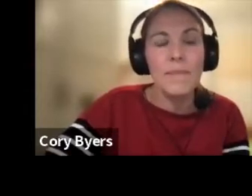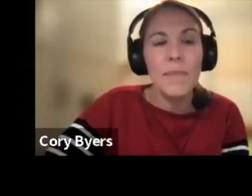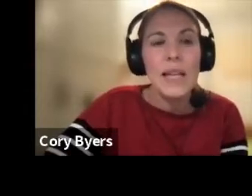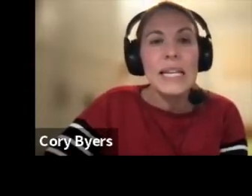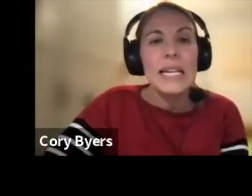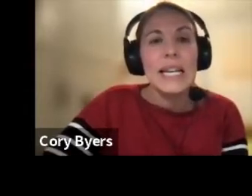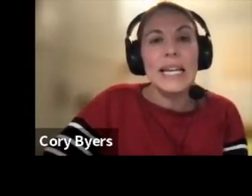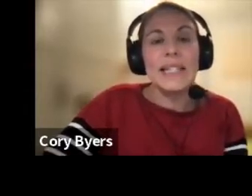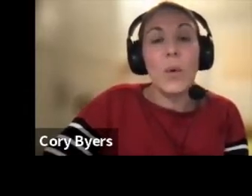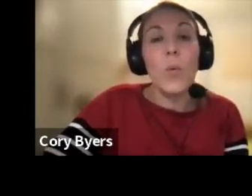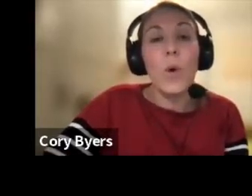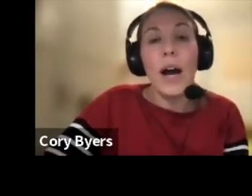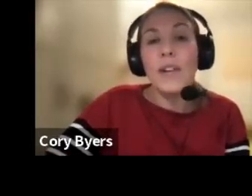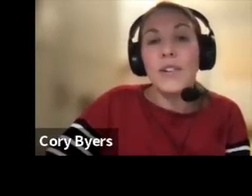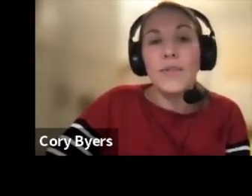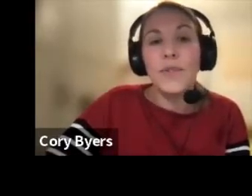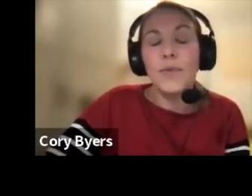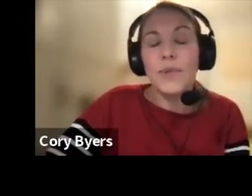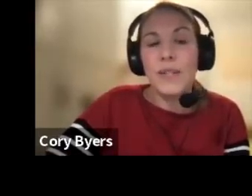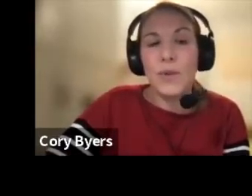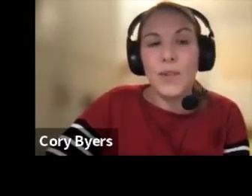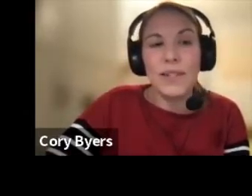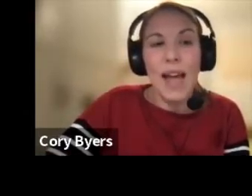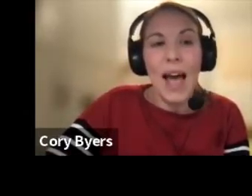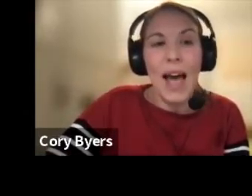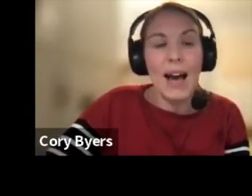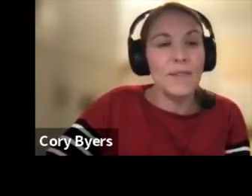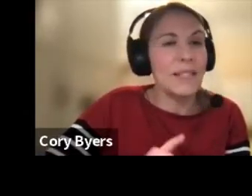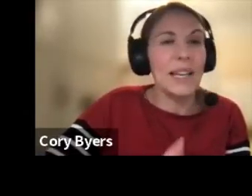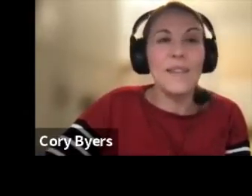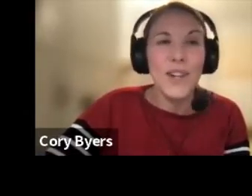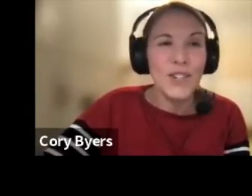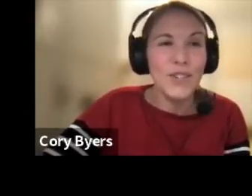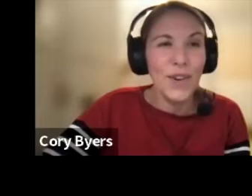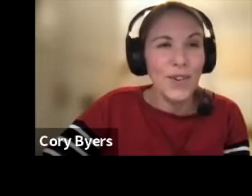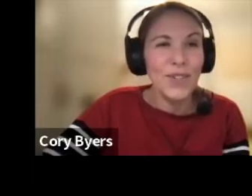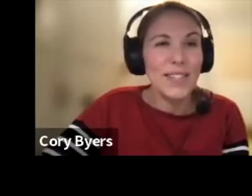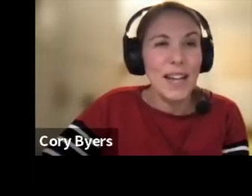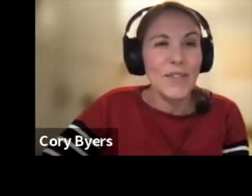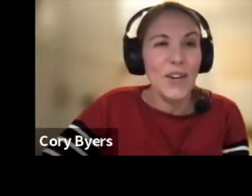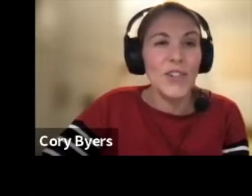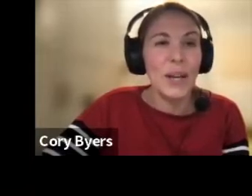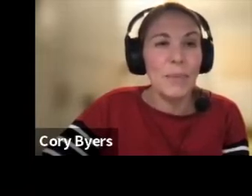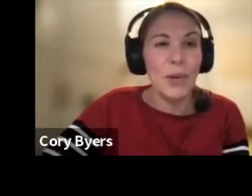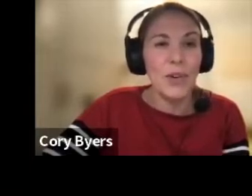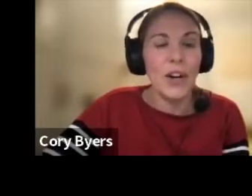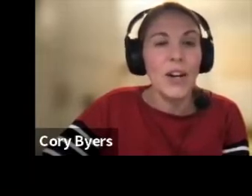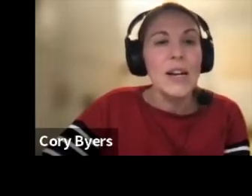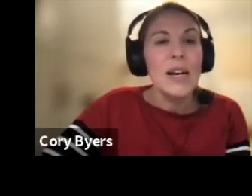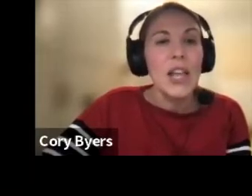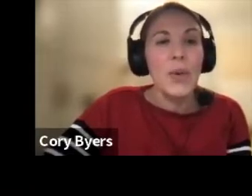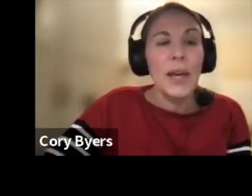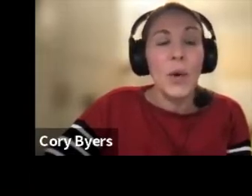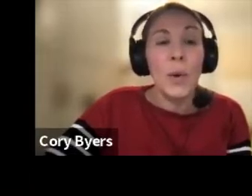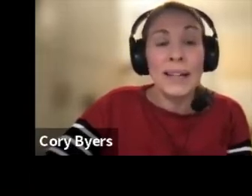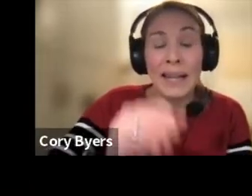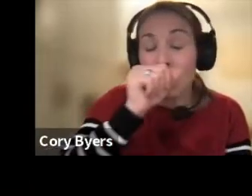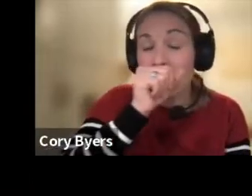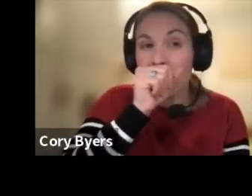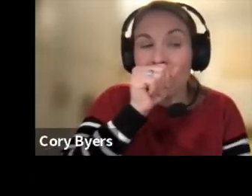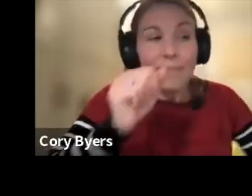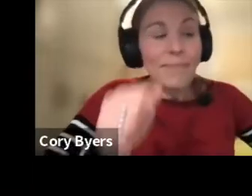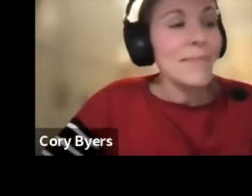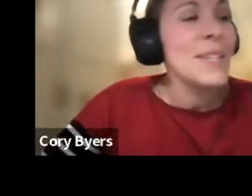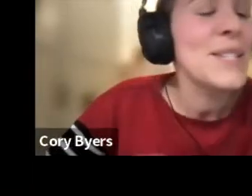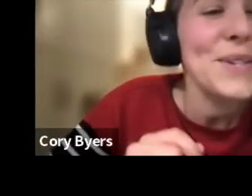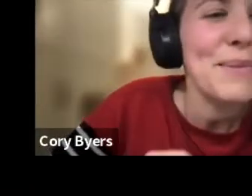handspeak.com. It's a wonderful resource to have saved on your phone, saved on your computer. You can